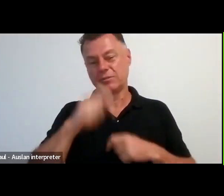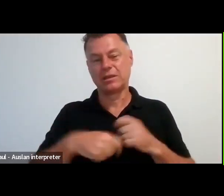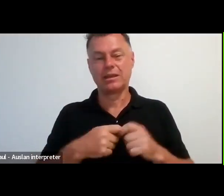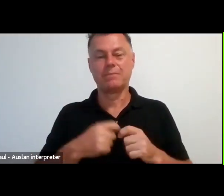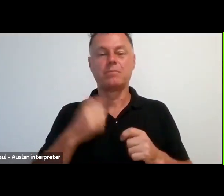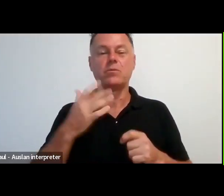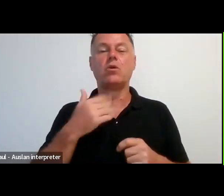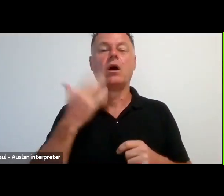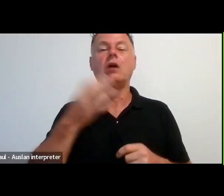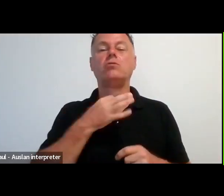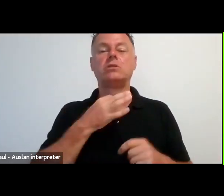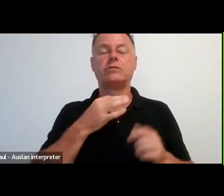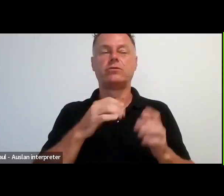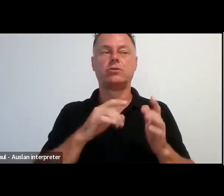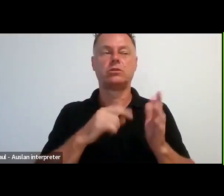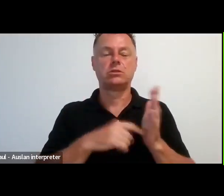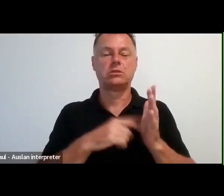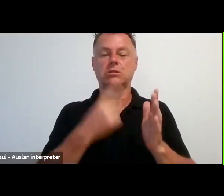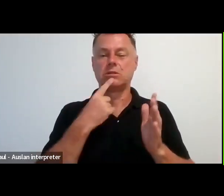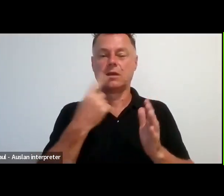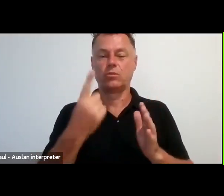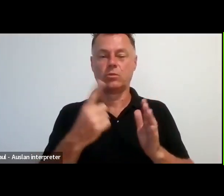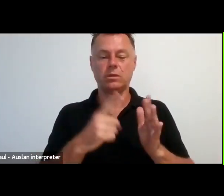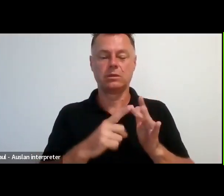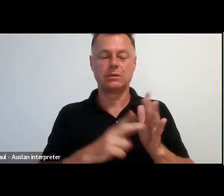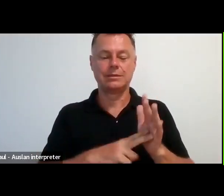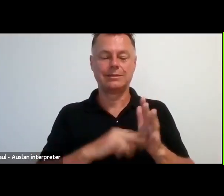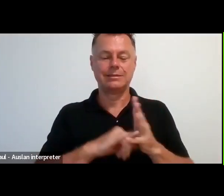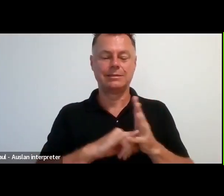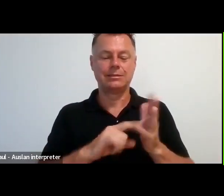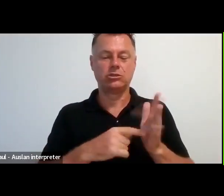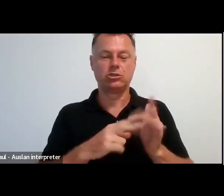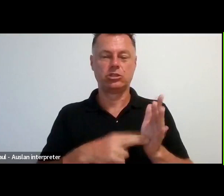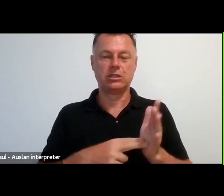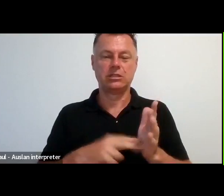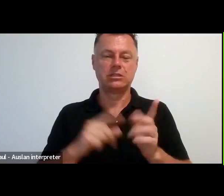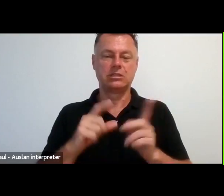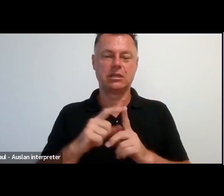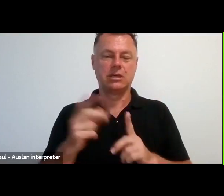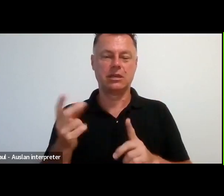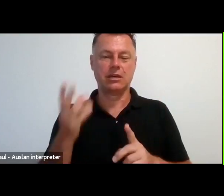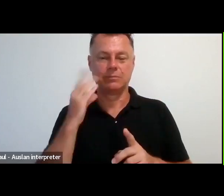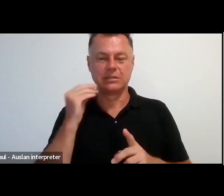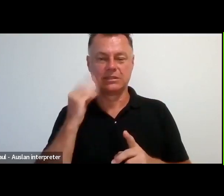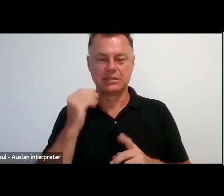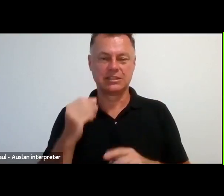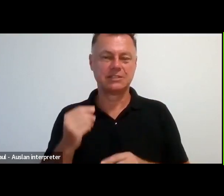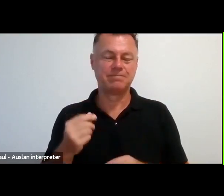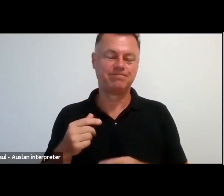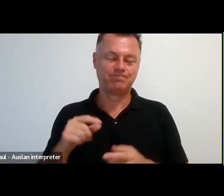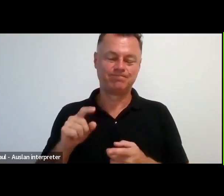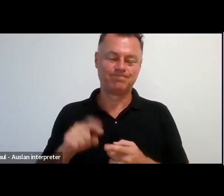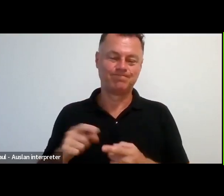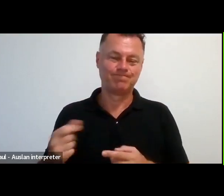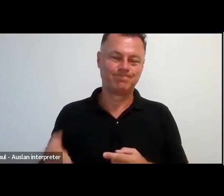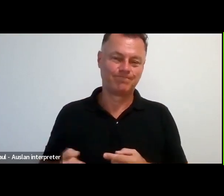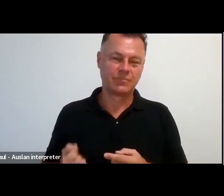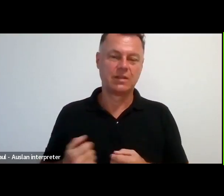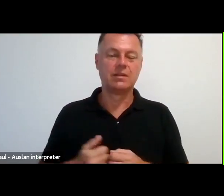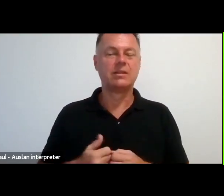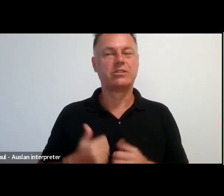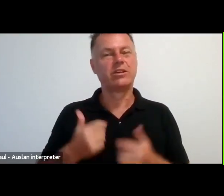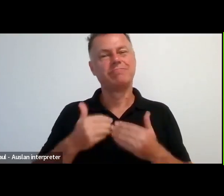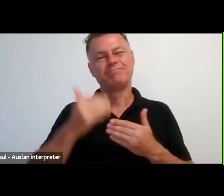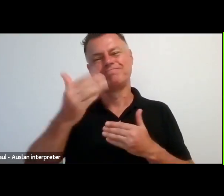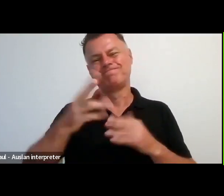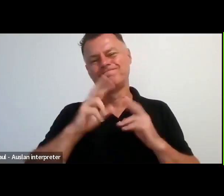diabetes. So while we're still watching for that emerging data over the longer term with the COVID vaccine, so far everything